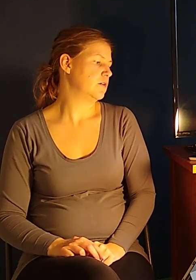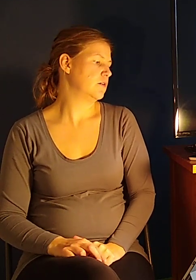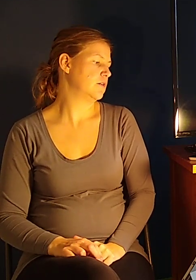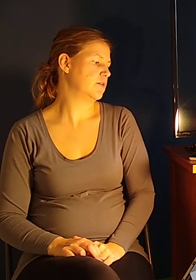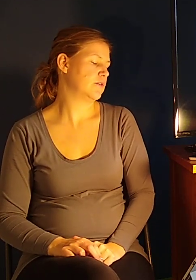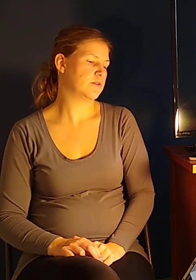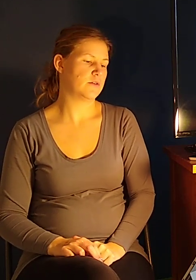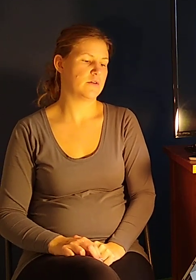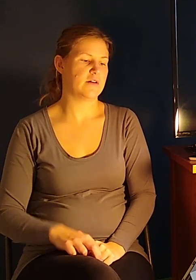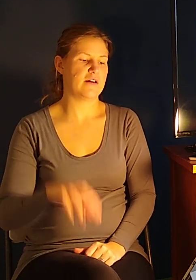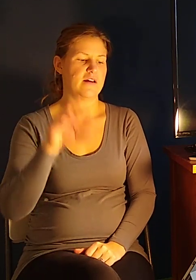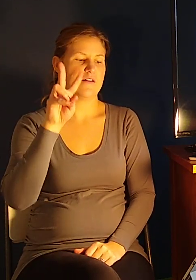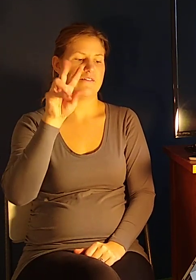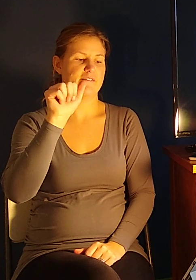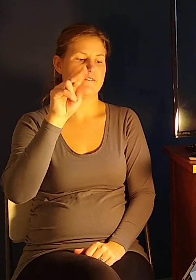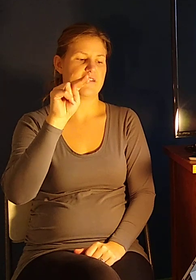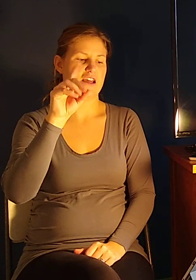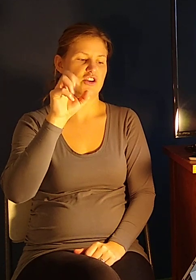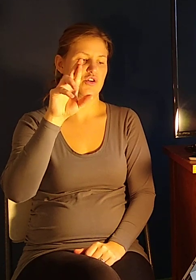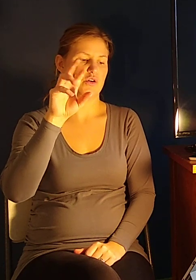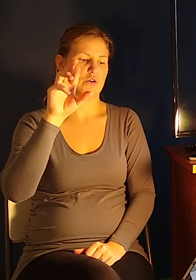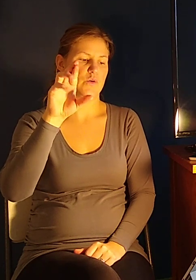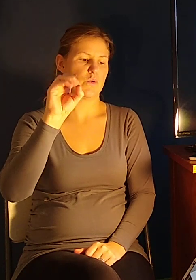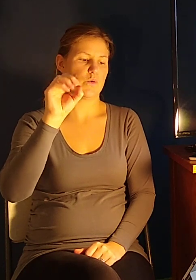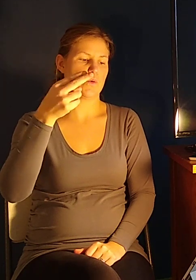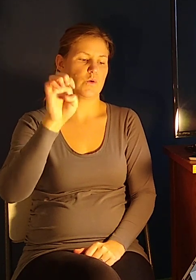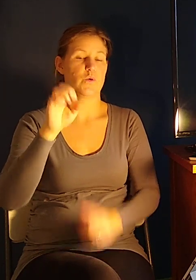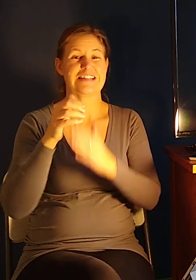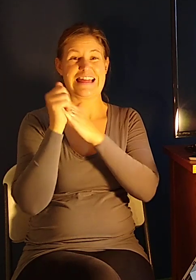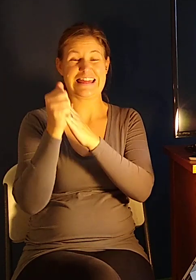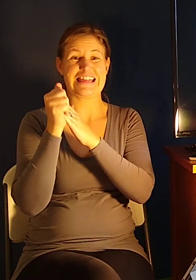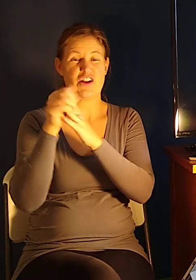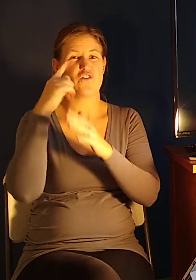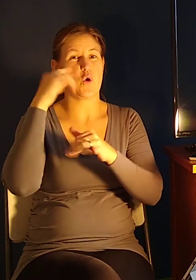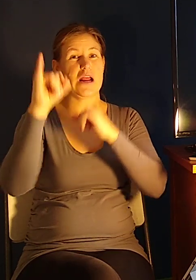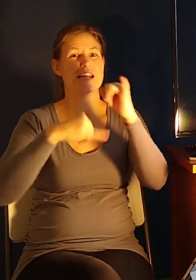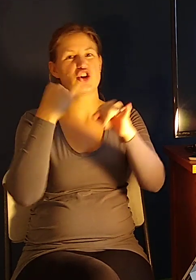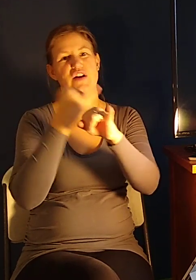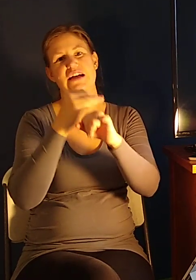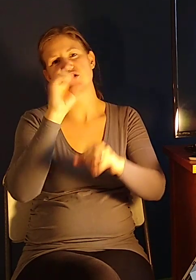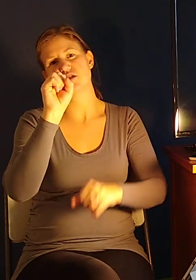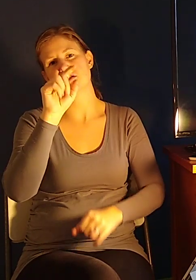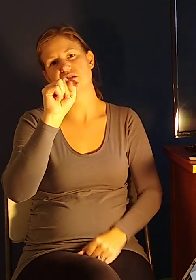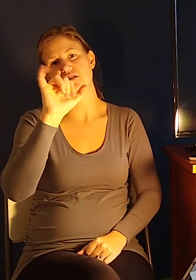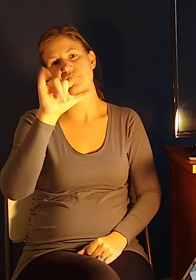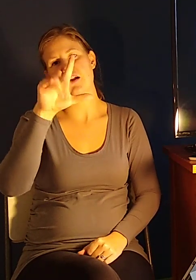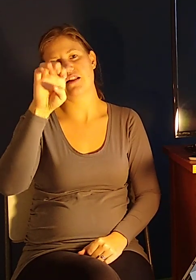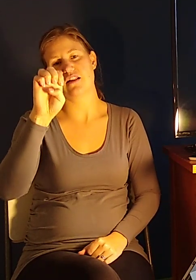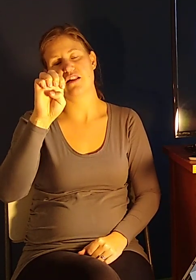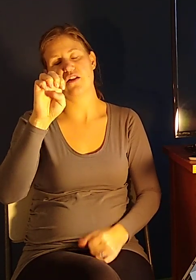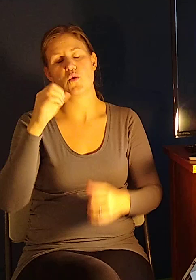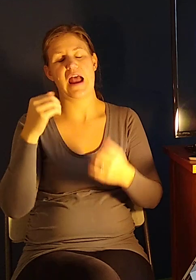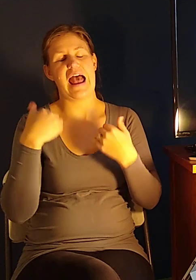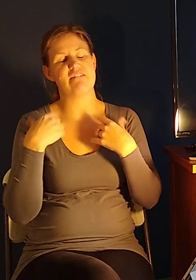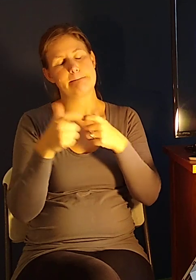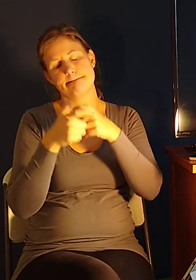Mies van der Rohe was a leading proponent of the international style, which had an enormous and